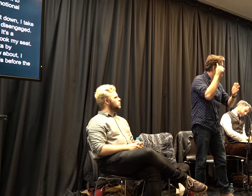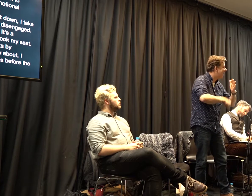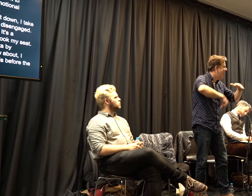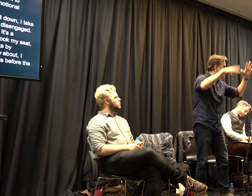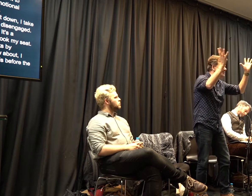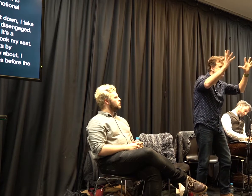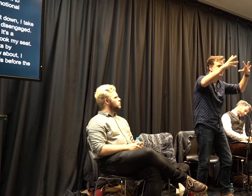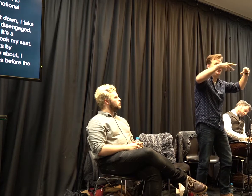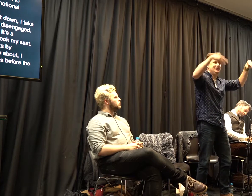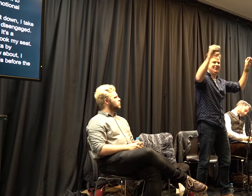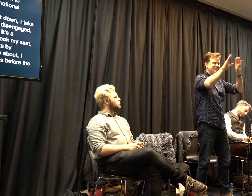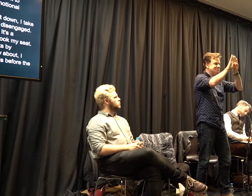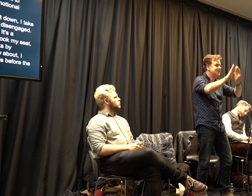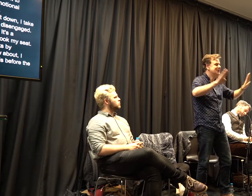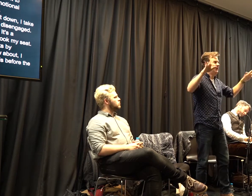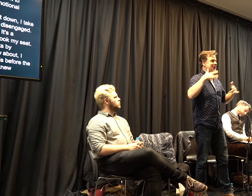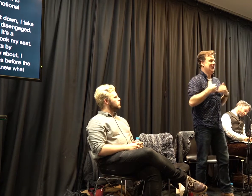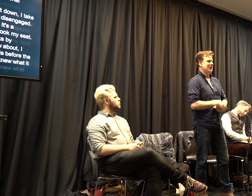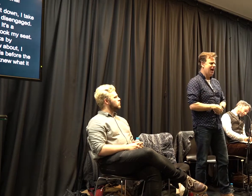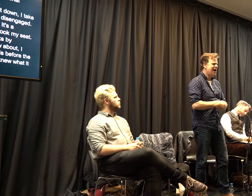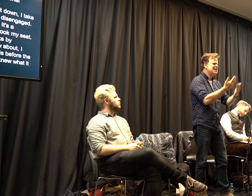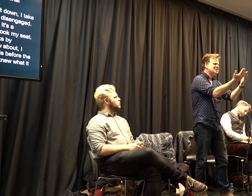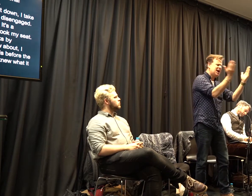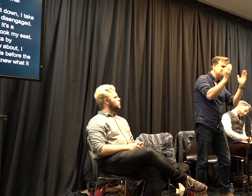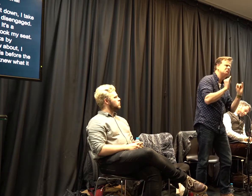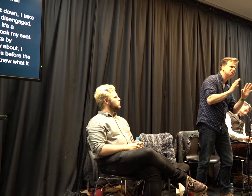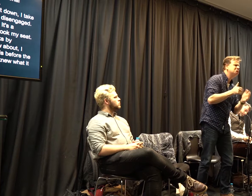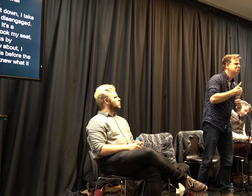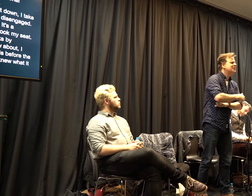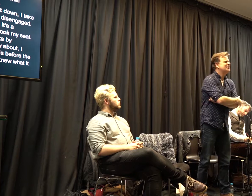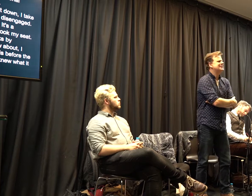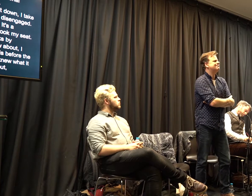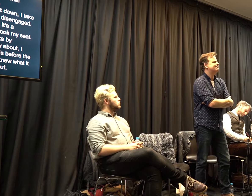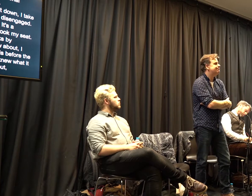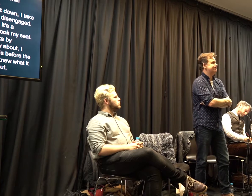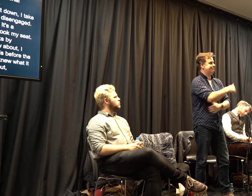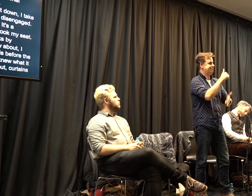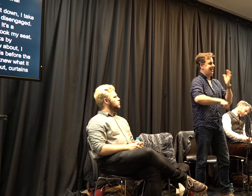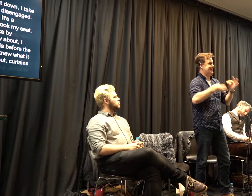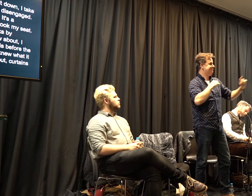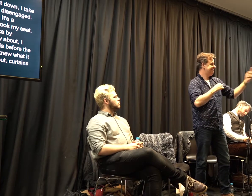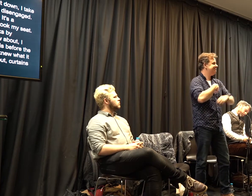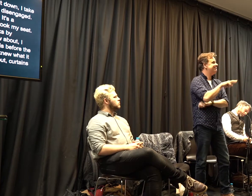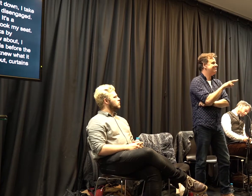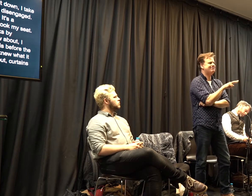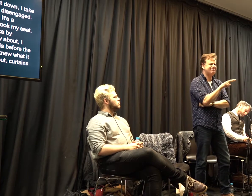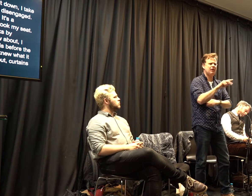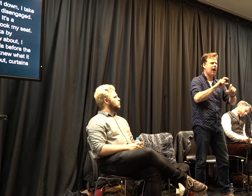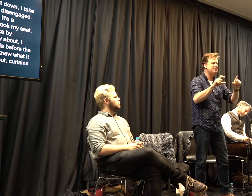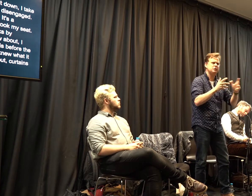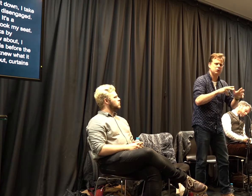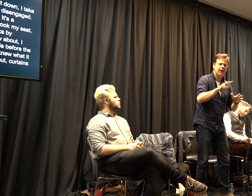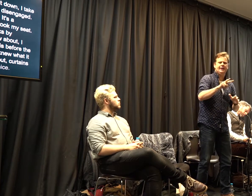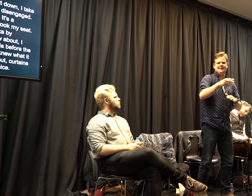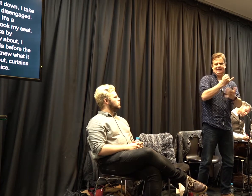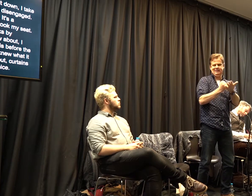about. Really excited, the lights went out, curtains rolled back. I thought, the set looks quite nice. The actors